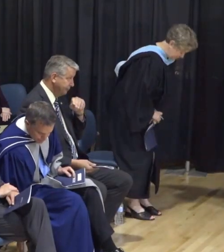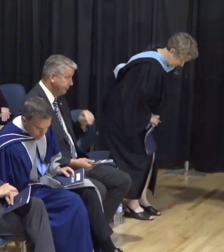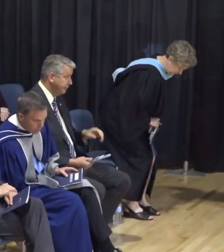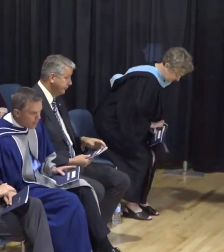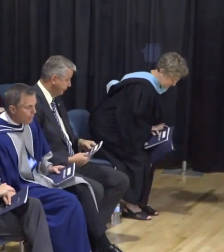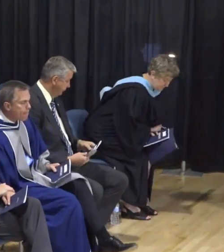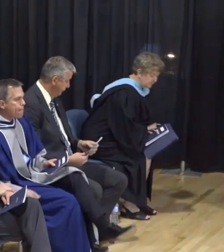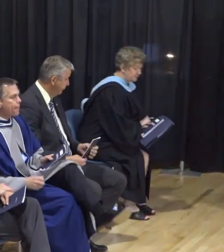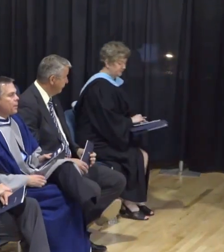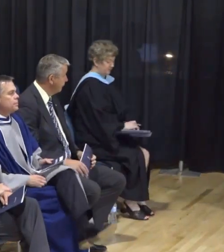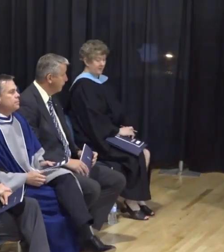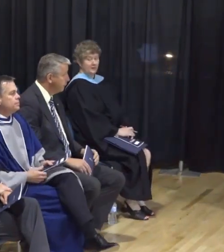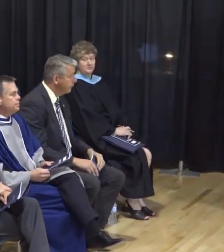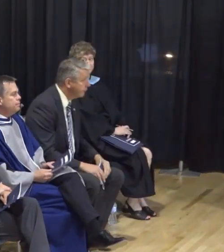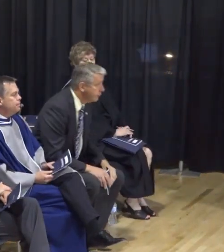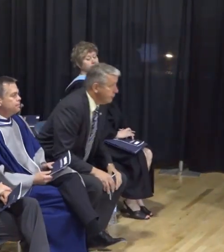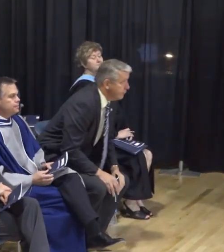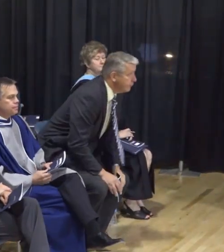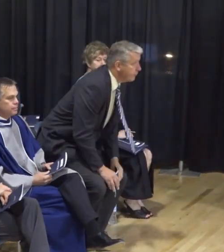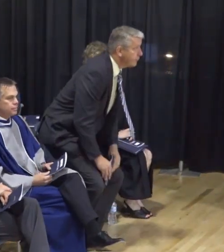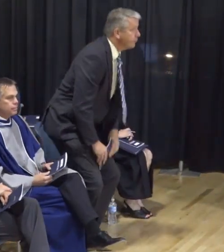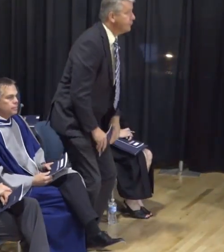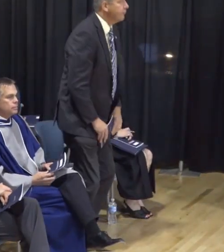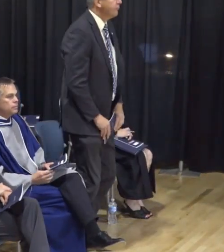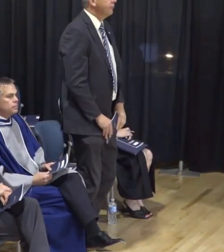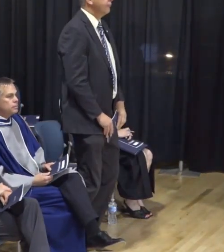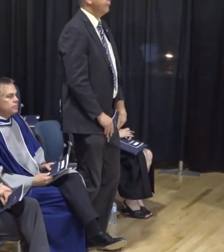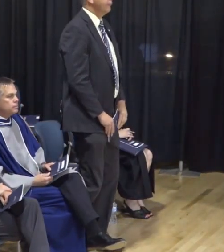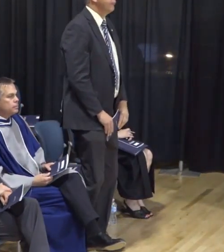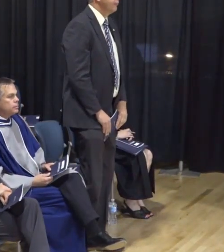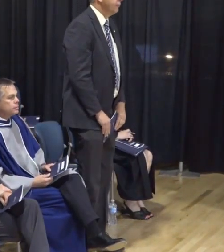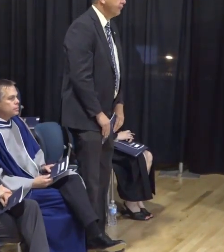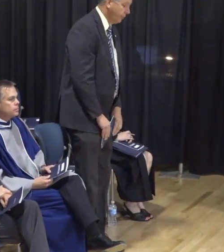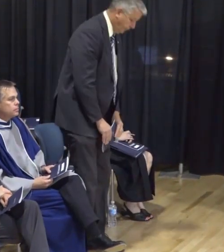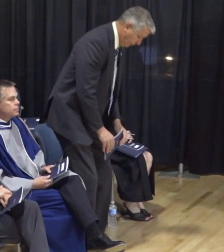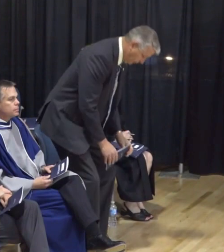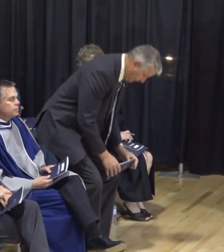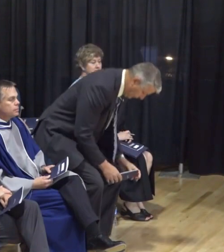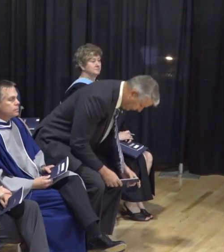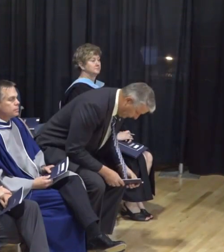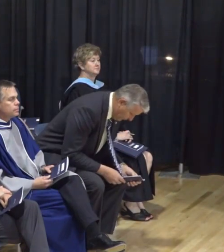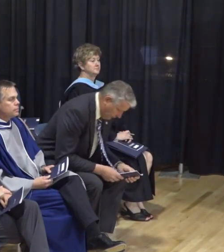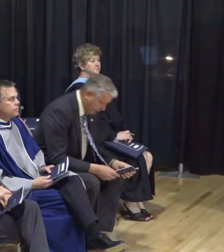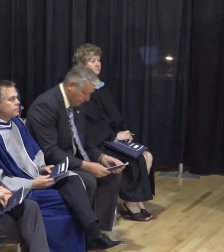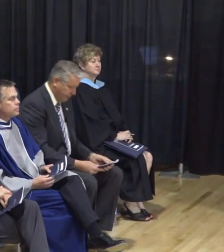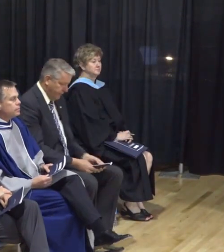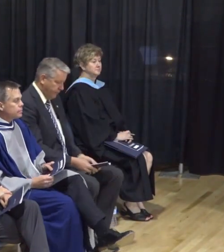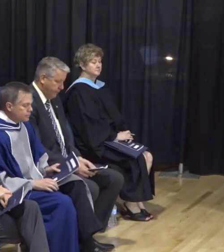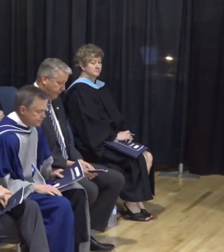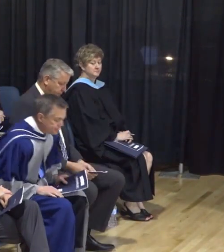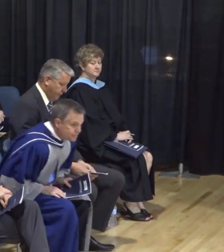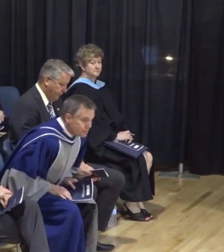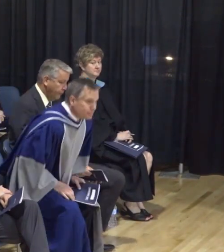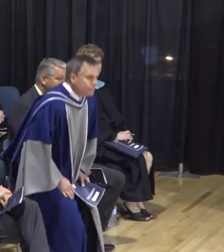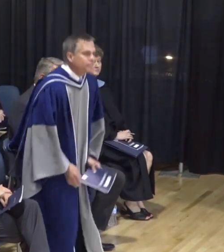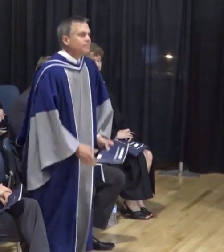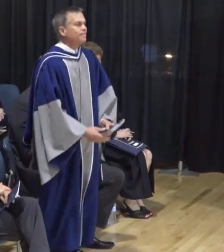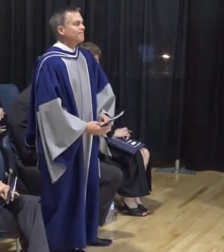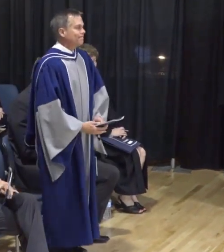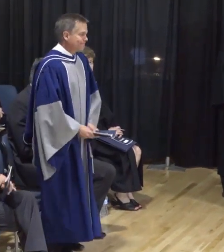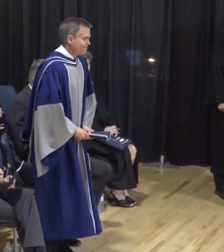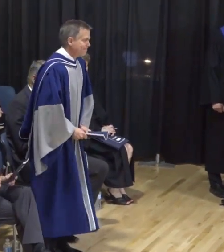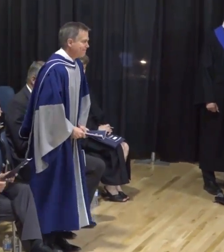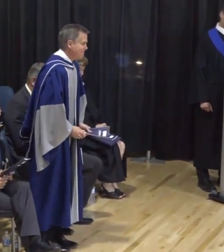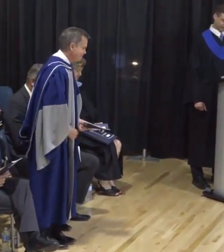Business. John Lohr, Member of the Legislative Assembly, Kings North. Don Bureau, NSCC